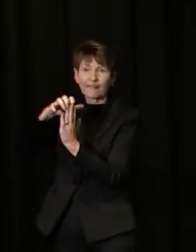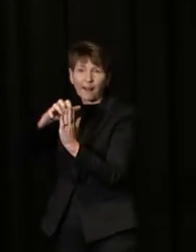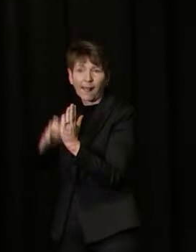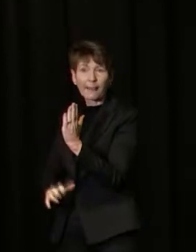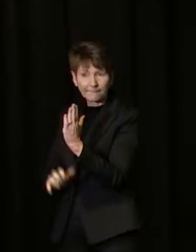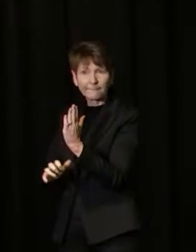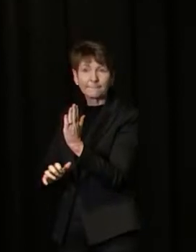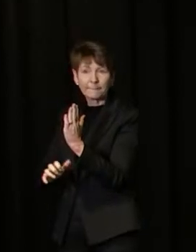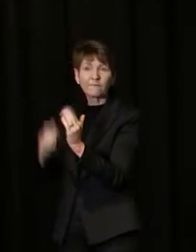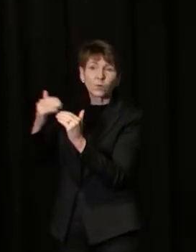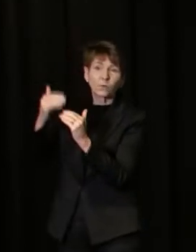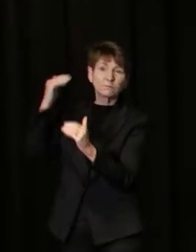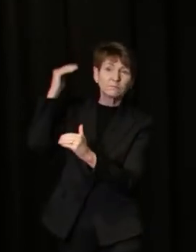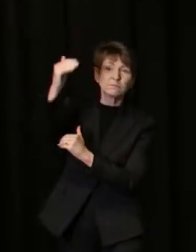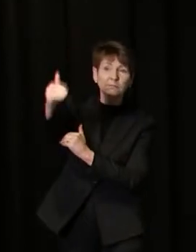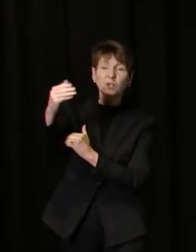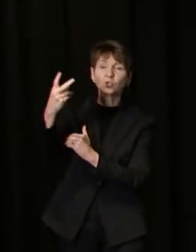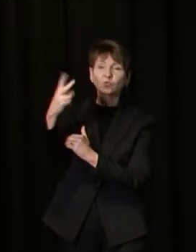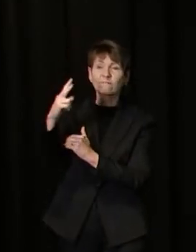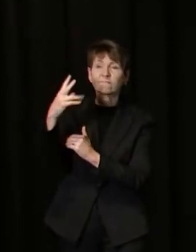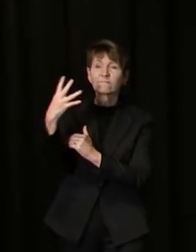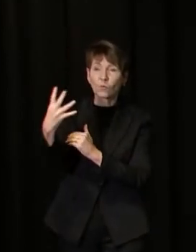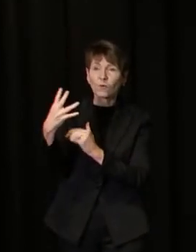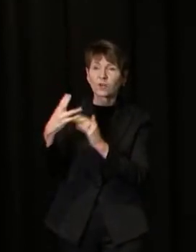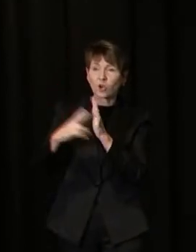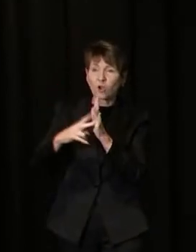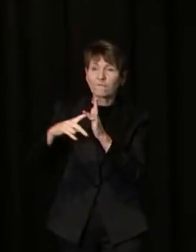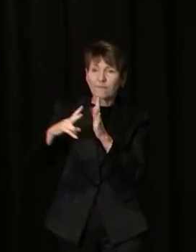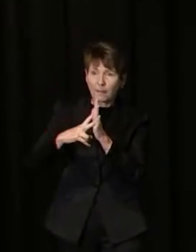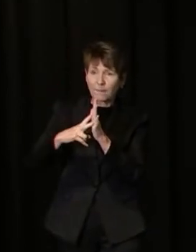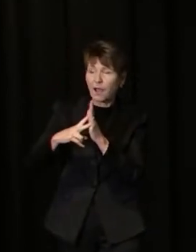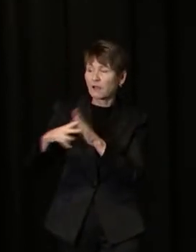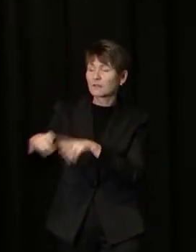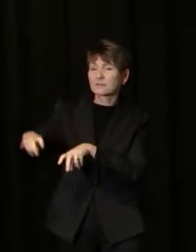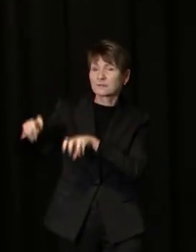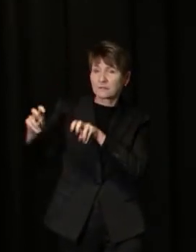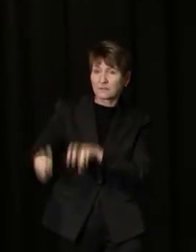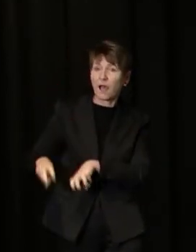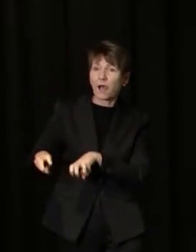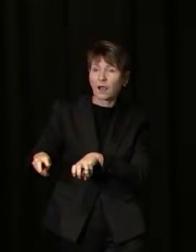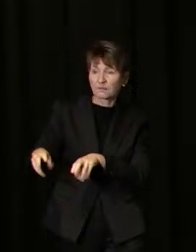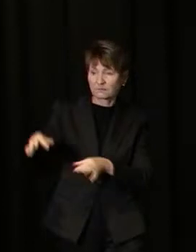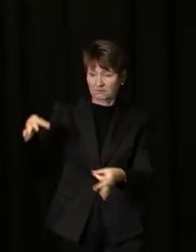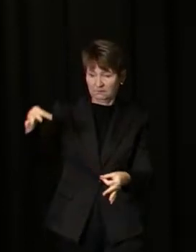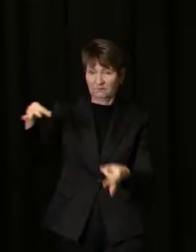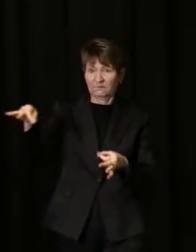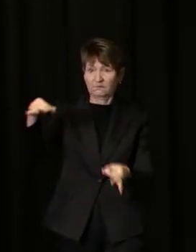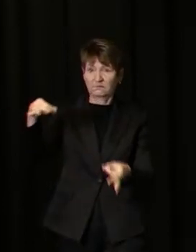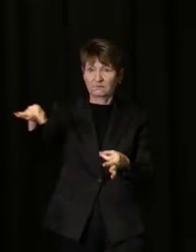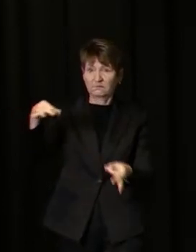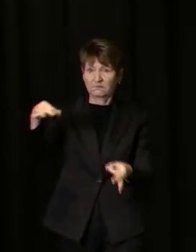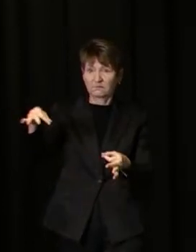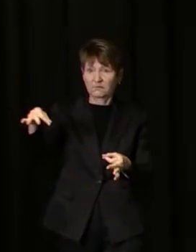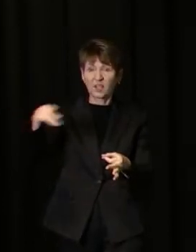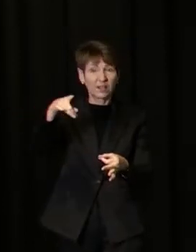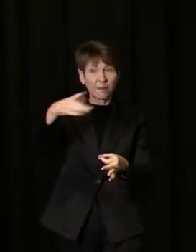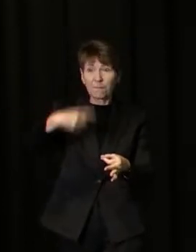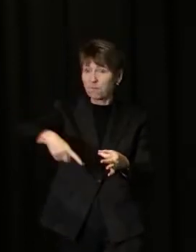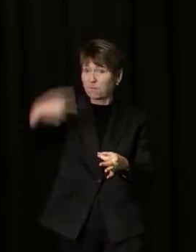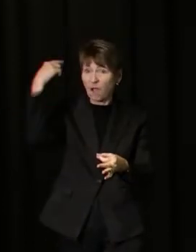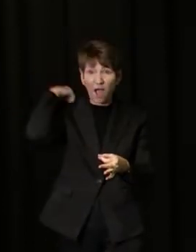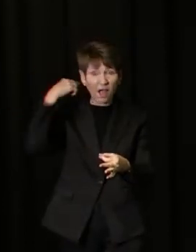90, it'll be only one page. It's not going to be the big documents they've had to do, because we've got a vaccine and